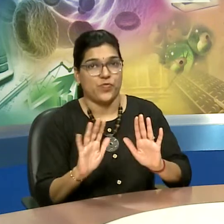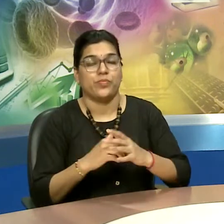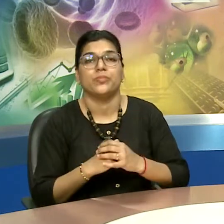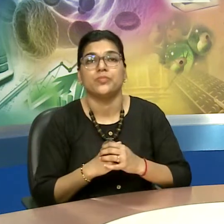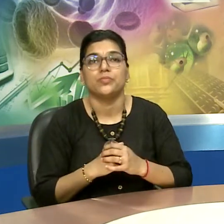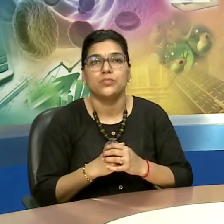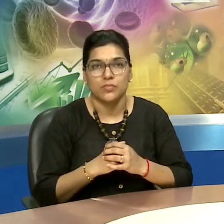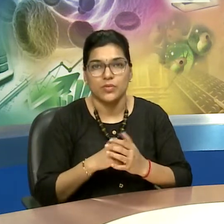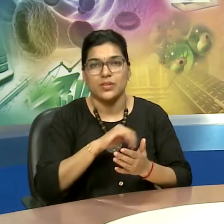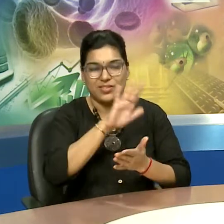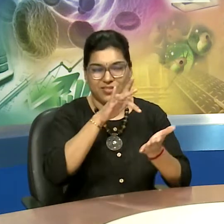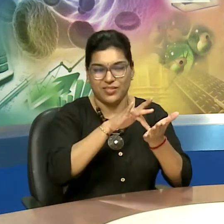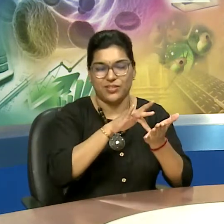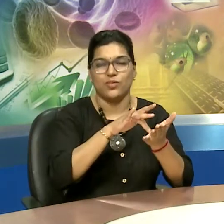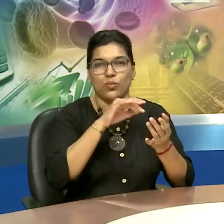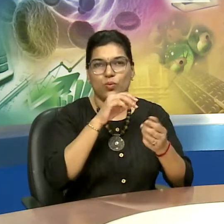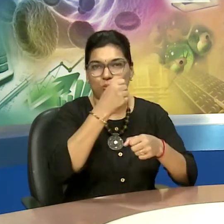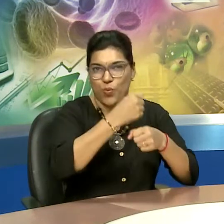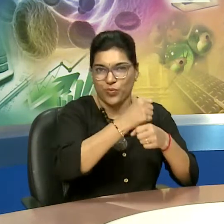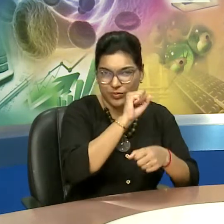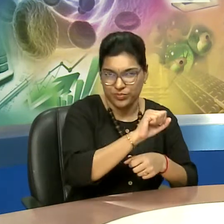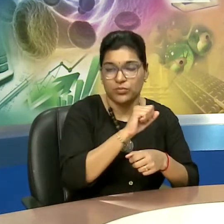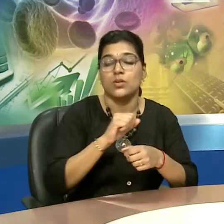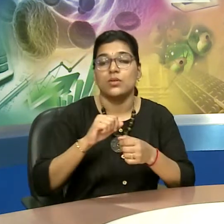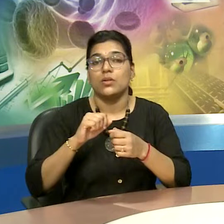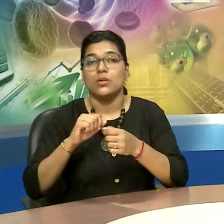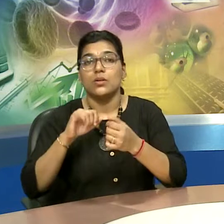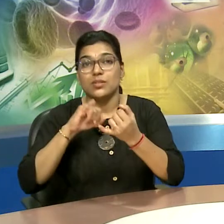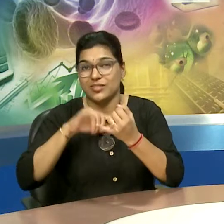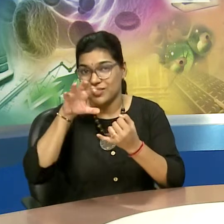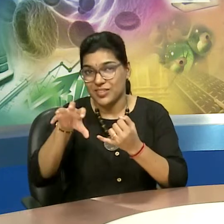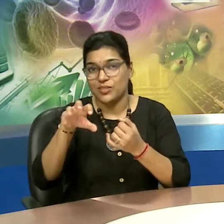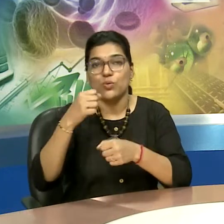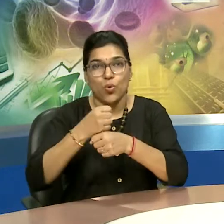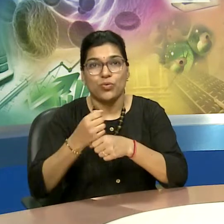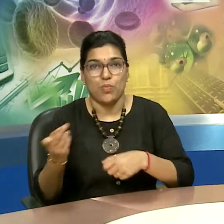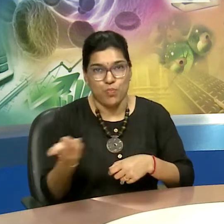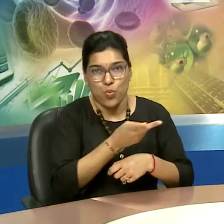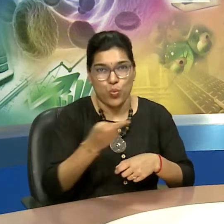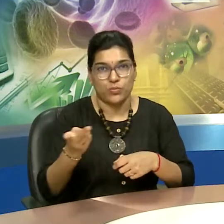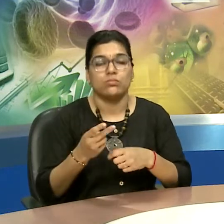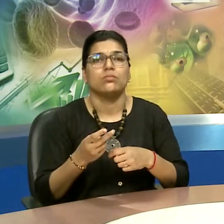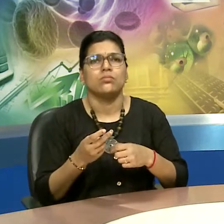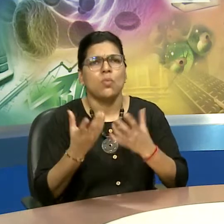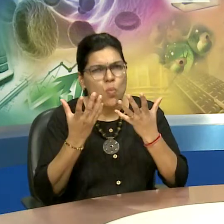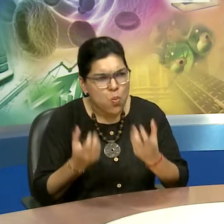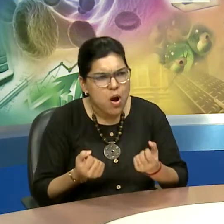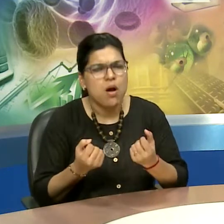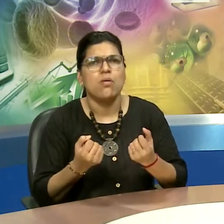There is a clear division of powers so